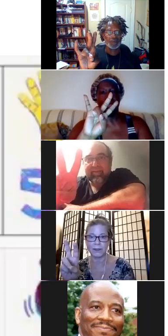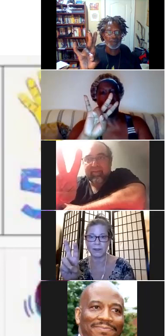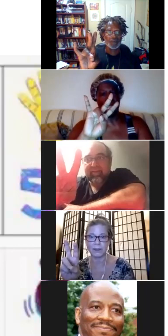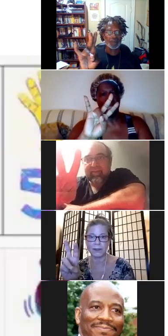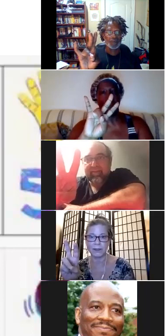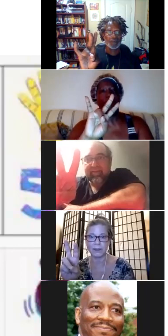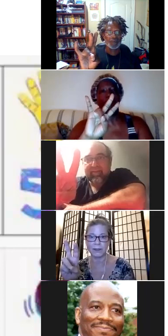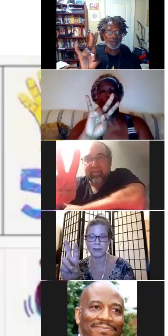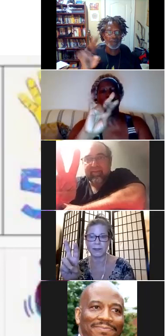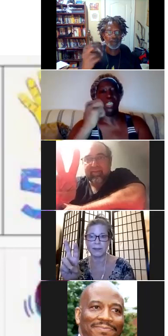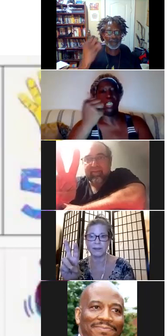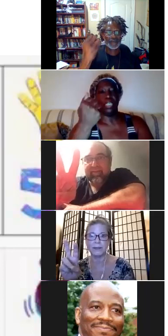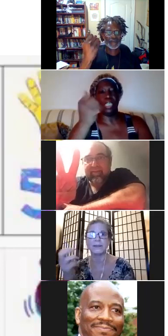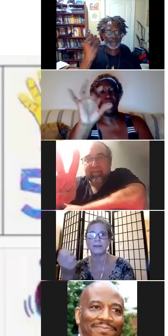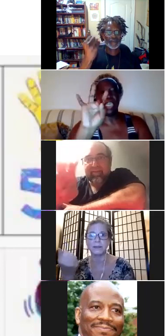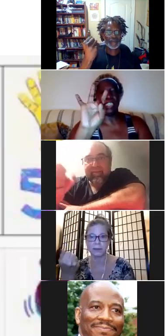yeah,